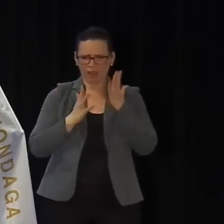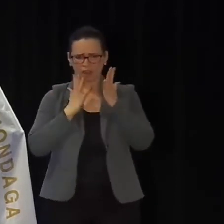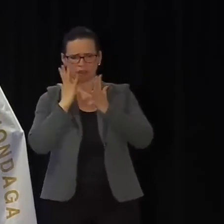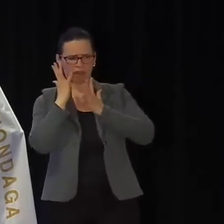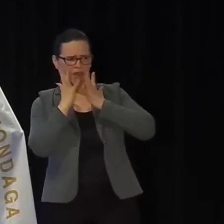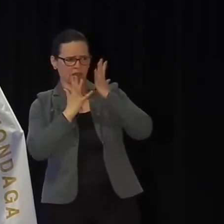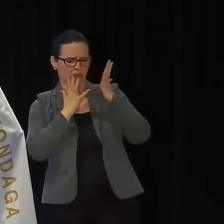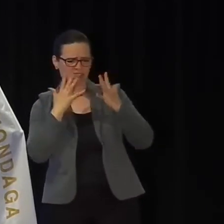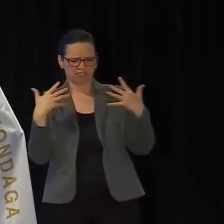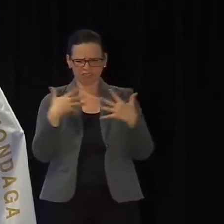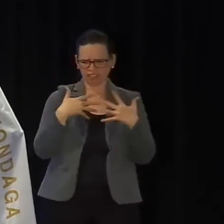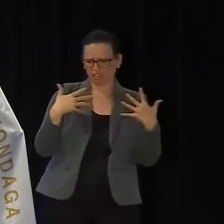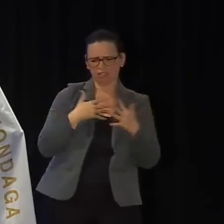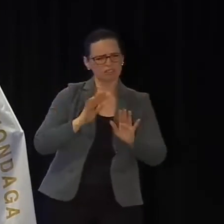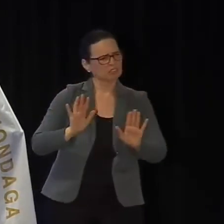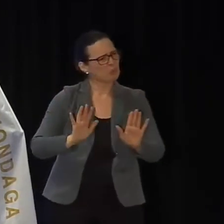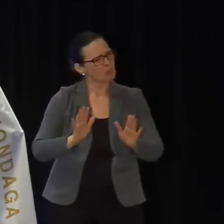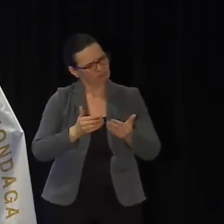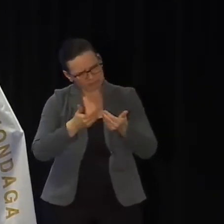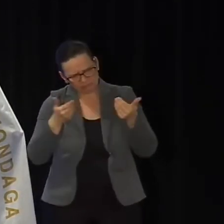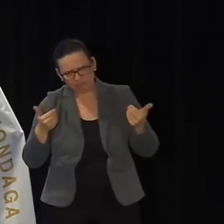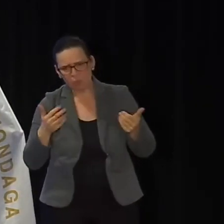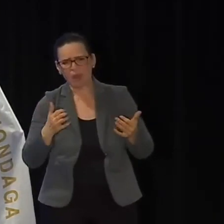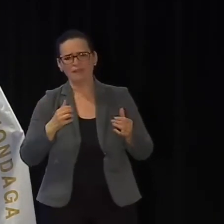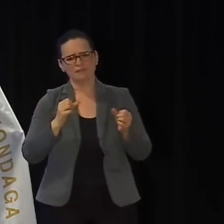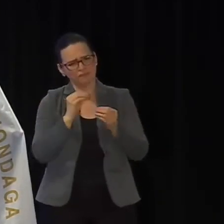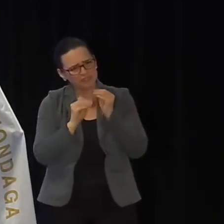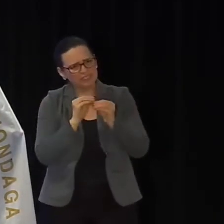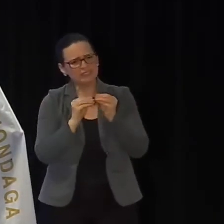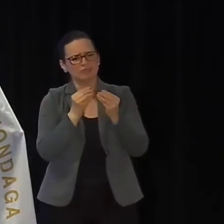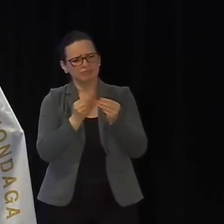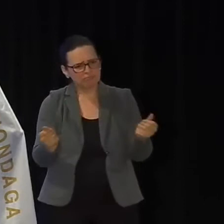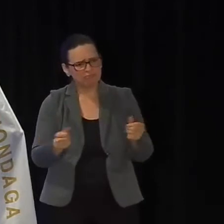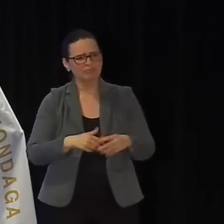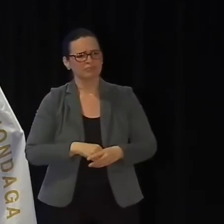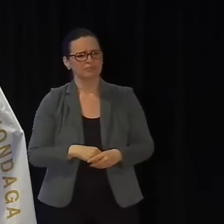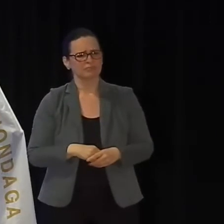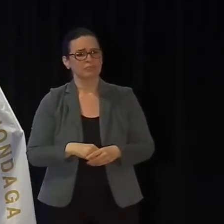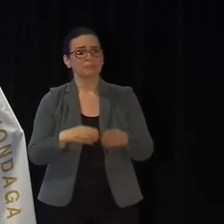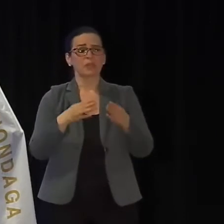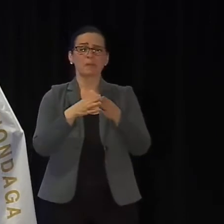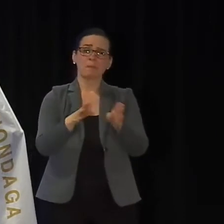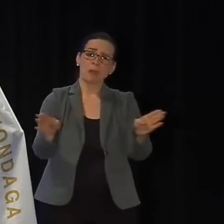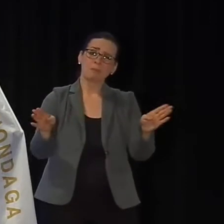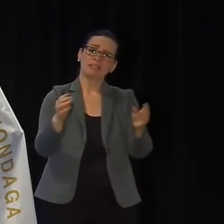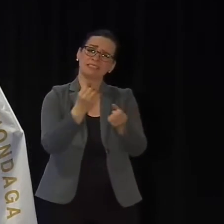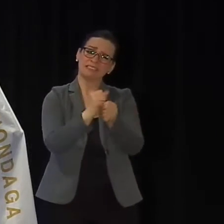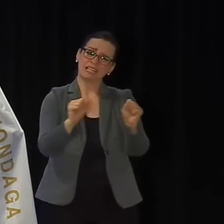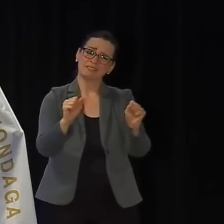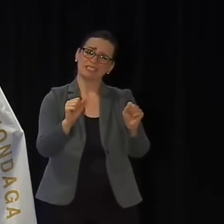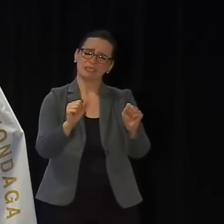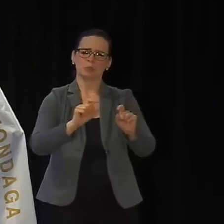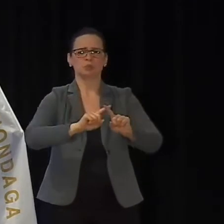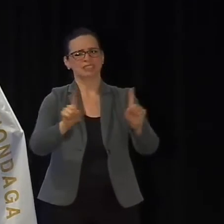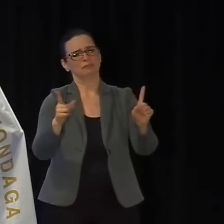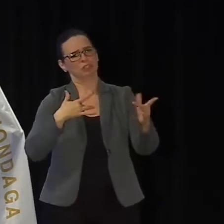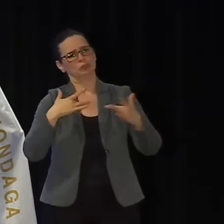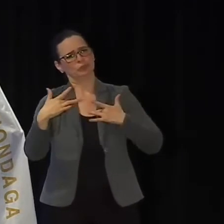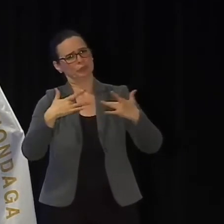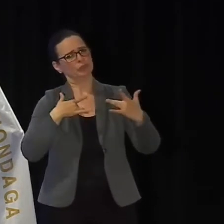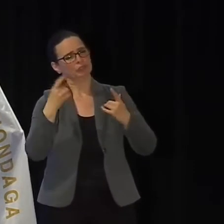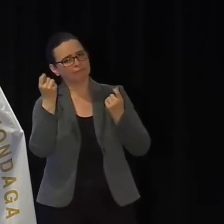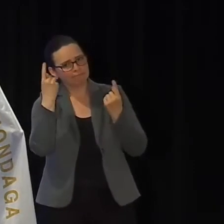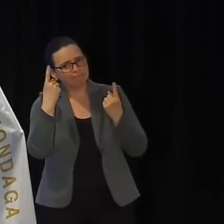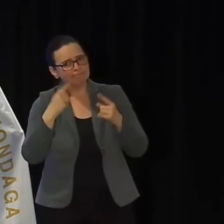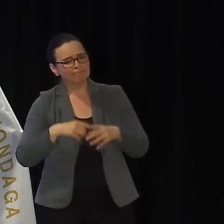is something that is a different topic altogether with what's going on. But certainly